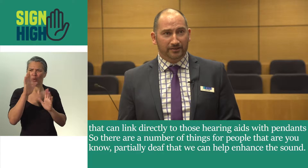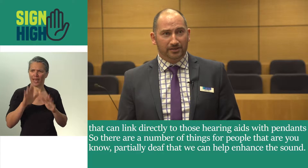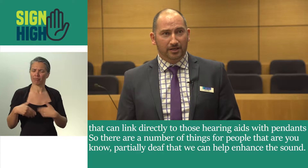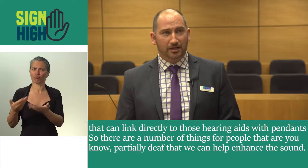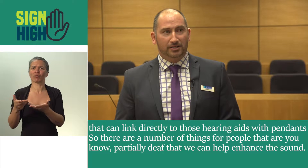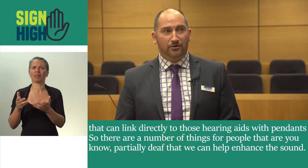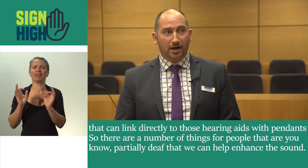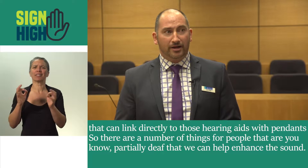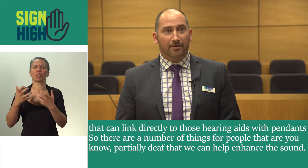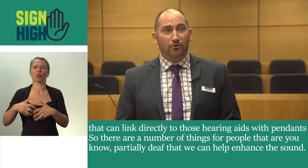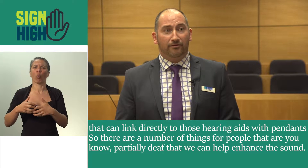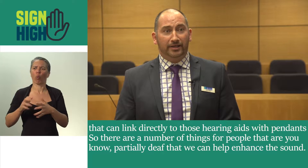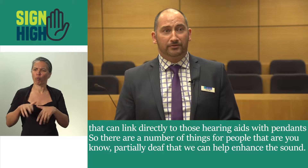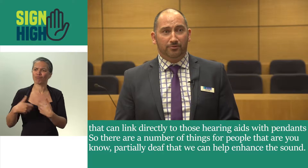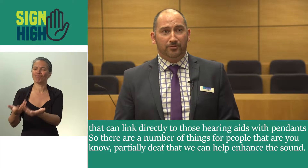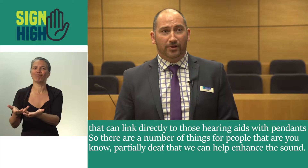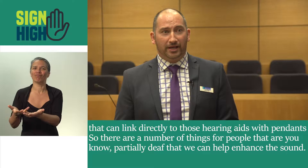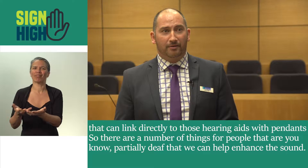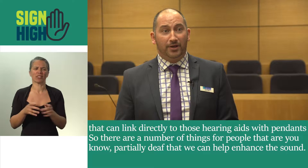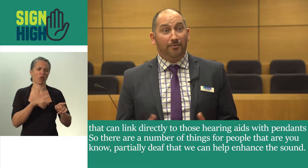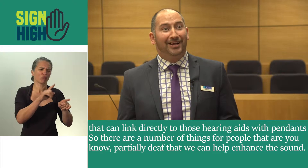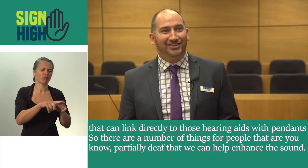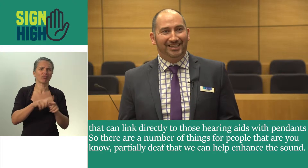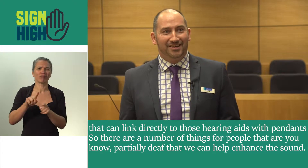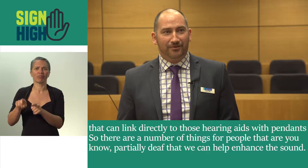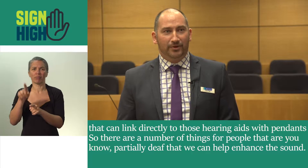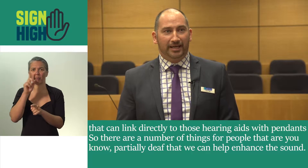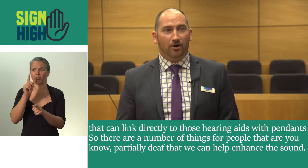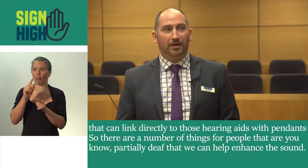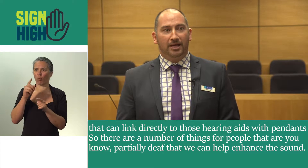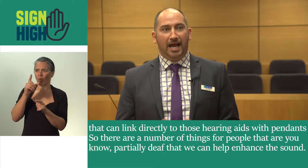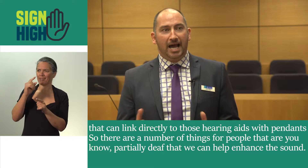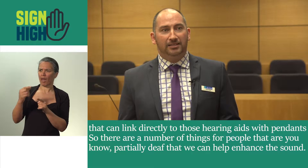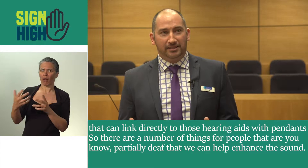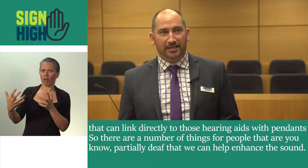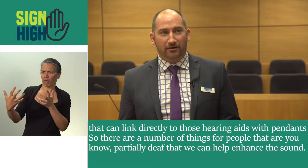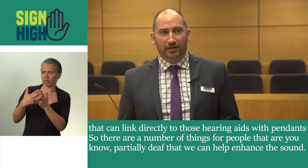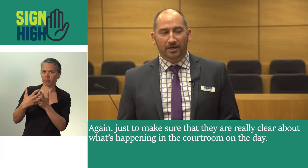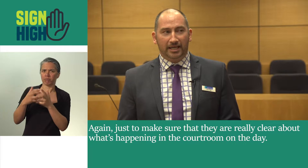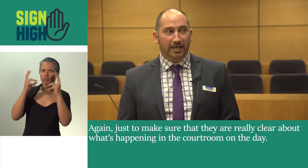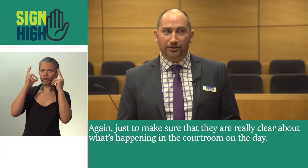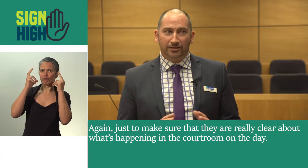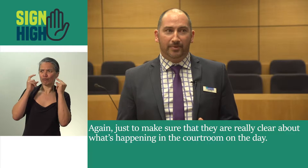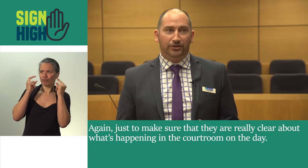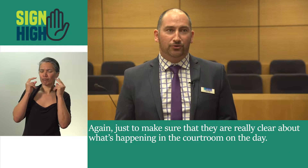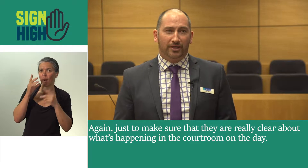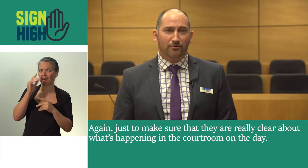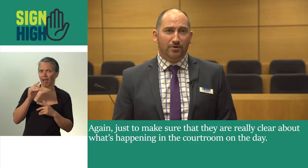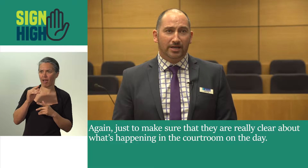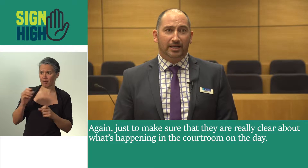pendants. So there are a number of things for people that are partially deaf that we can help enhance the sound, again just to make sure that they're really